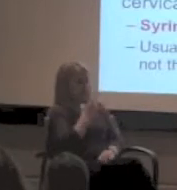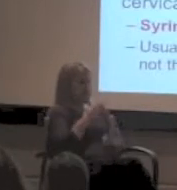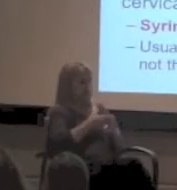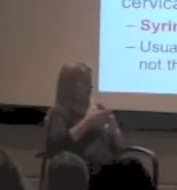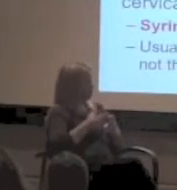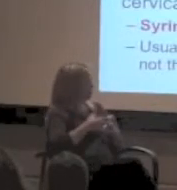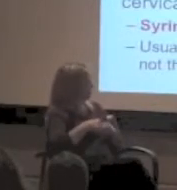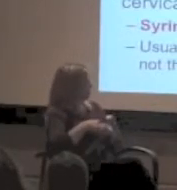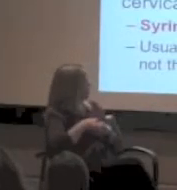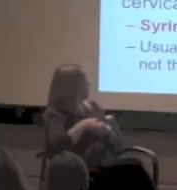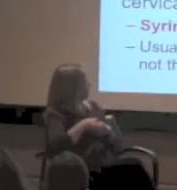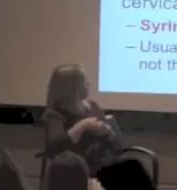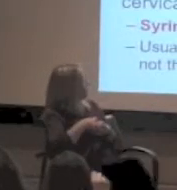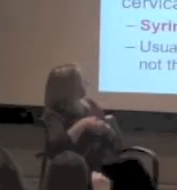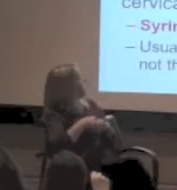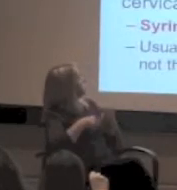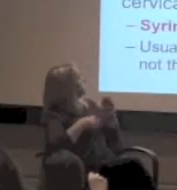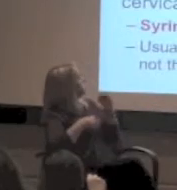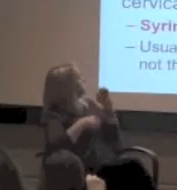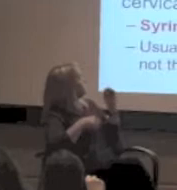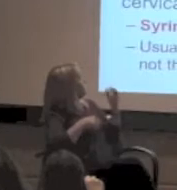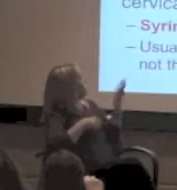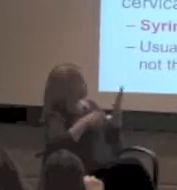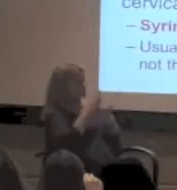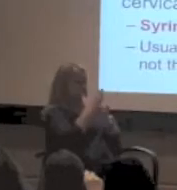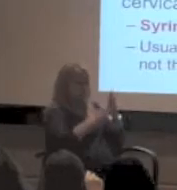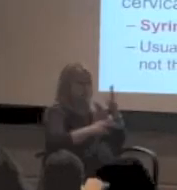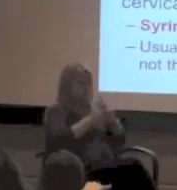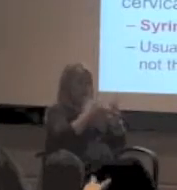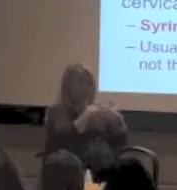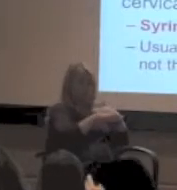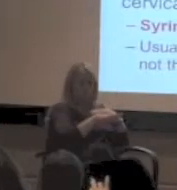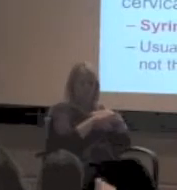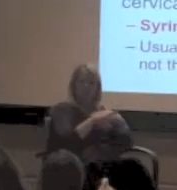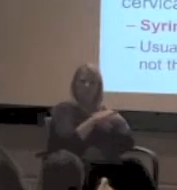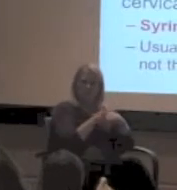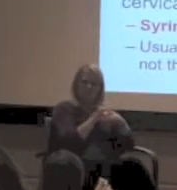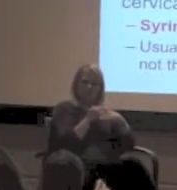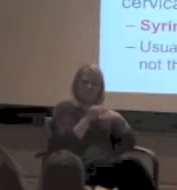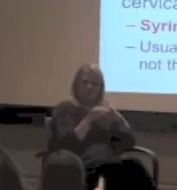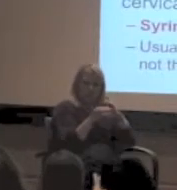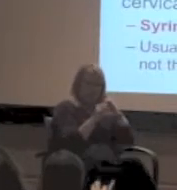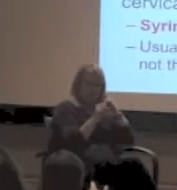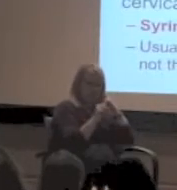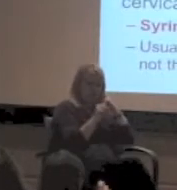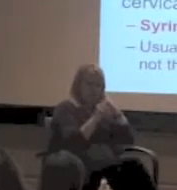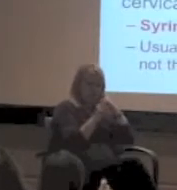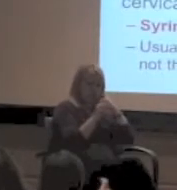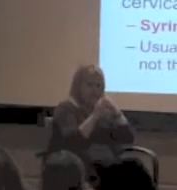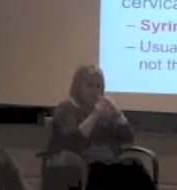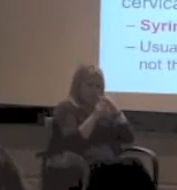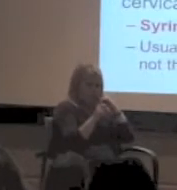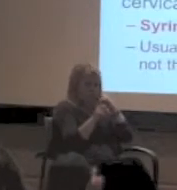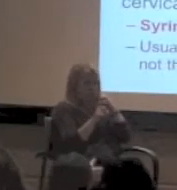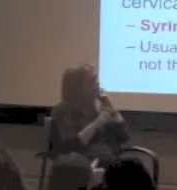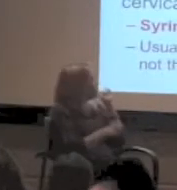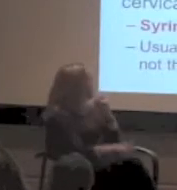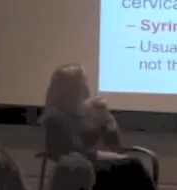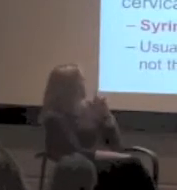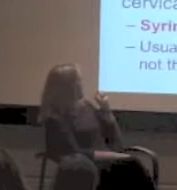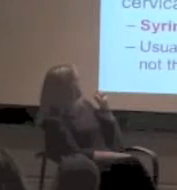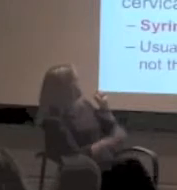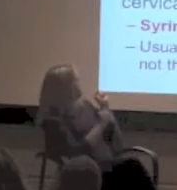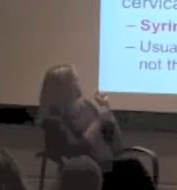syrinx. So some people are born with a syrinx and will just watch it. But if your syrinx keeps getting bigger and